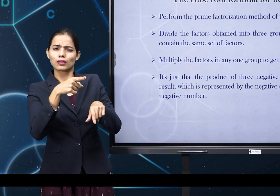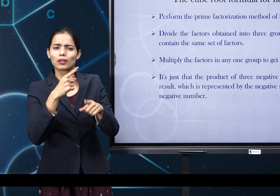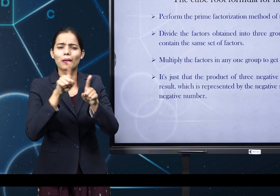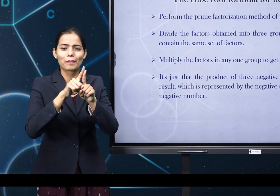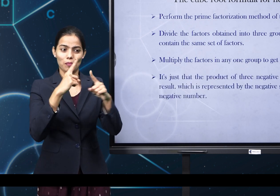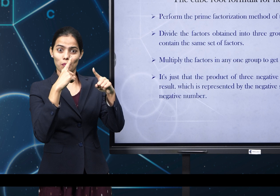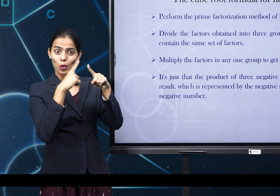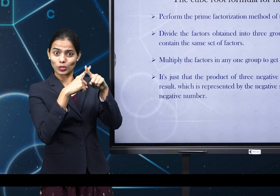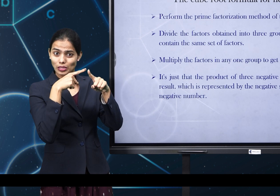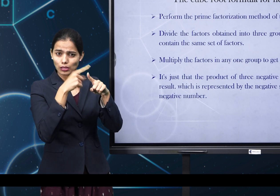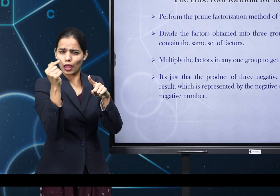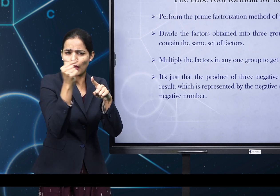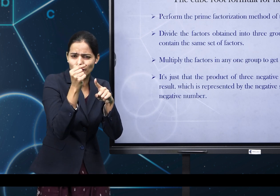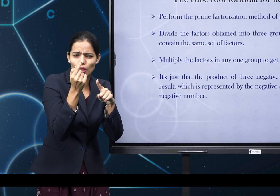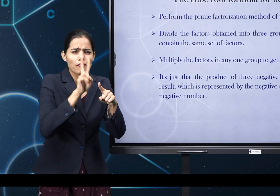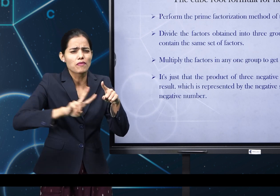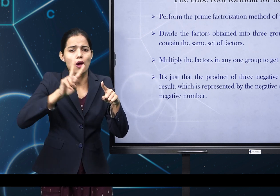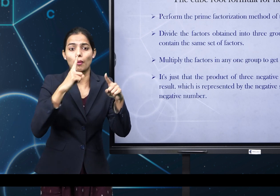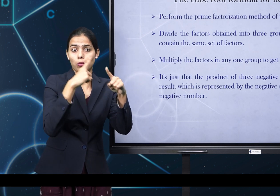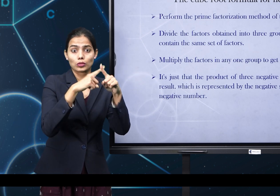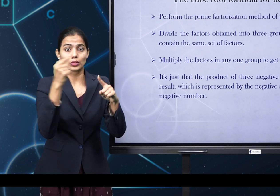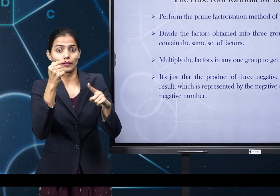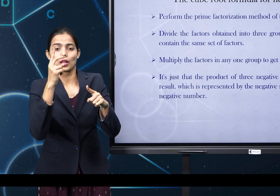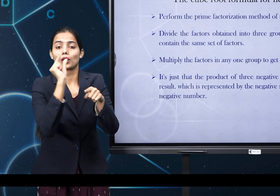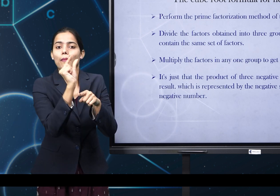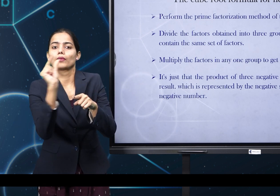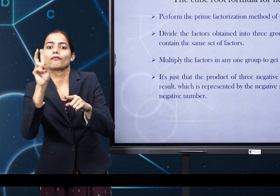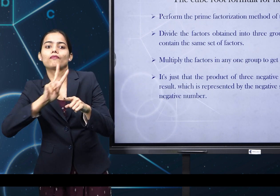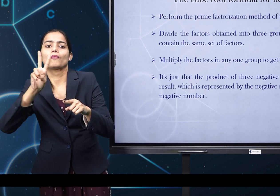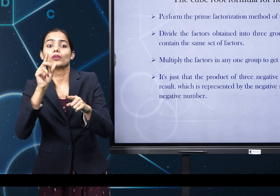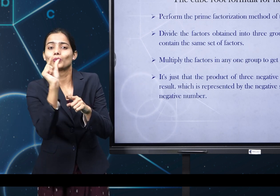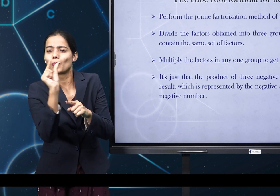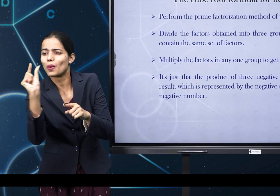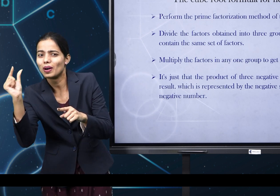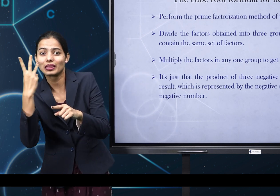It's just that the product of three negative values gives us a negative result,